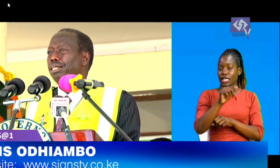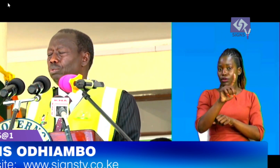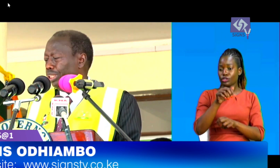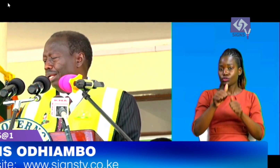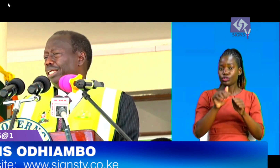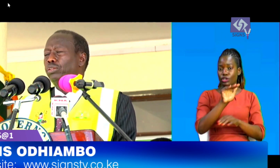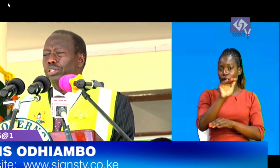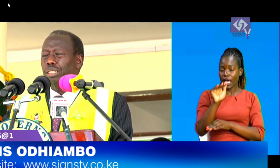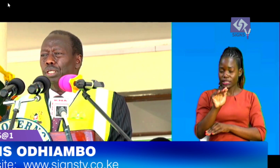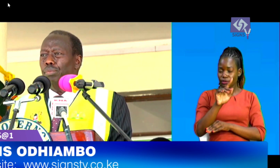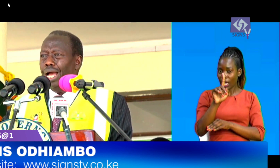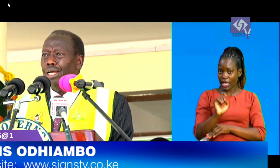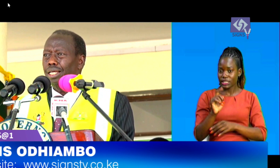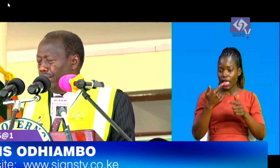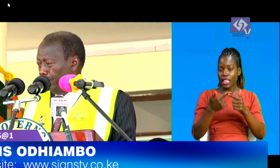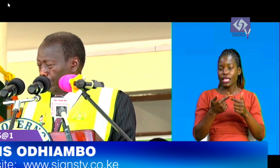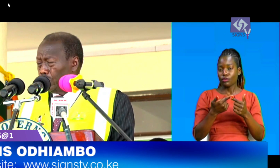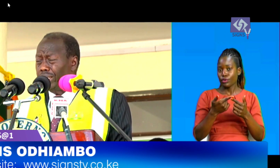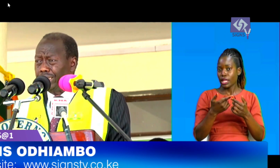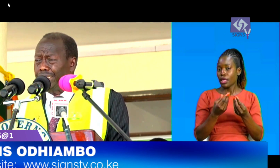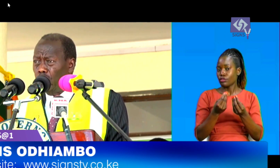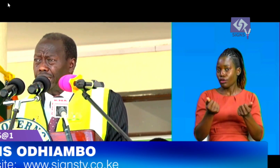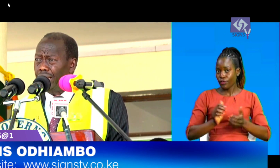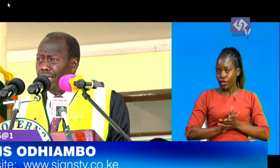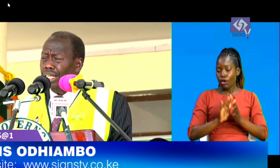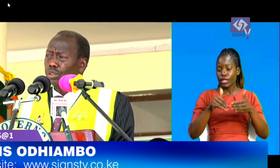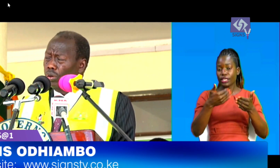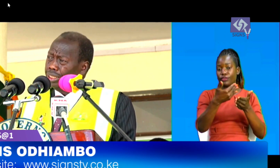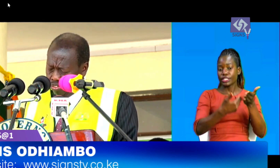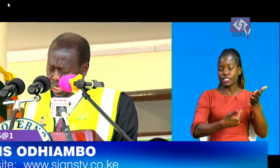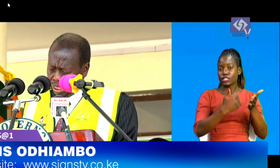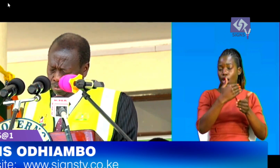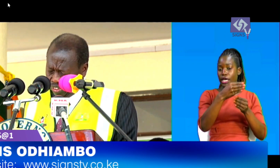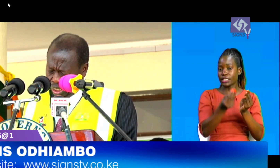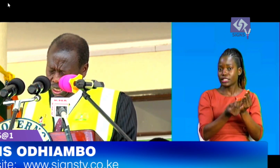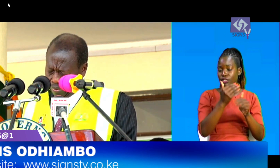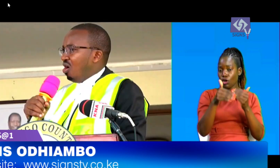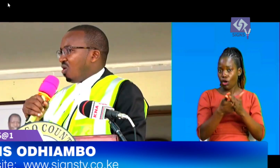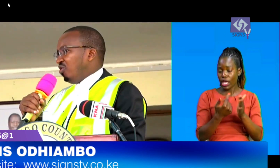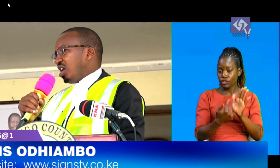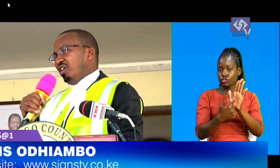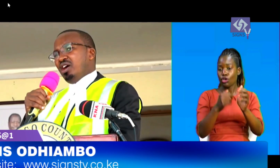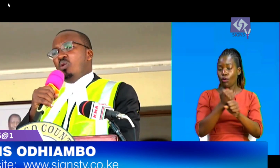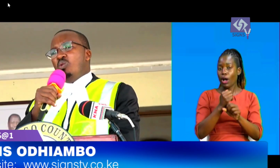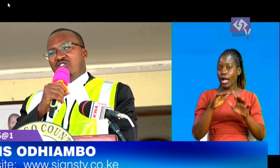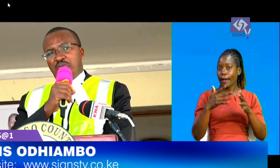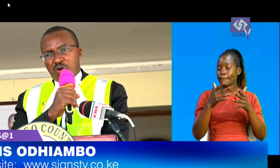we shall lay it on the table bare. Tutatoa receipt yote na tutaonesha vile kazi imefanyika. Kwa hivyo governor, we have a big